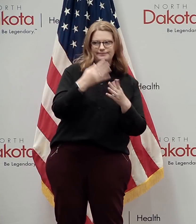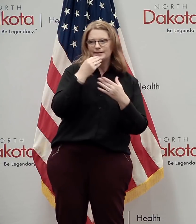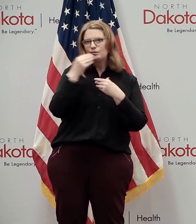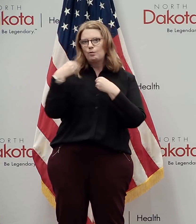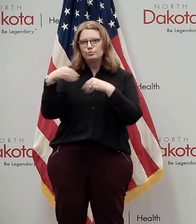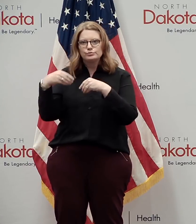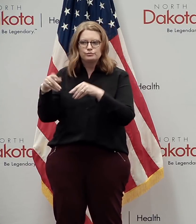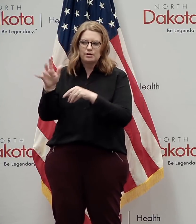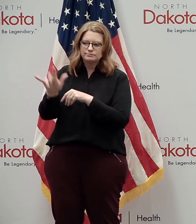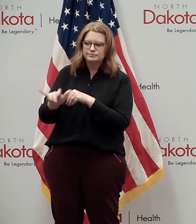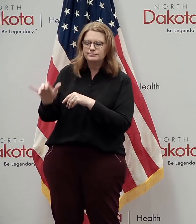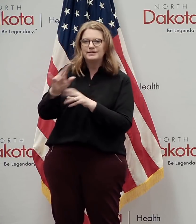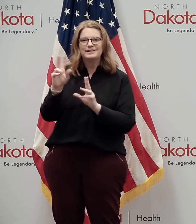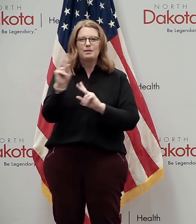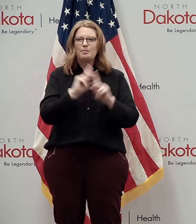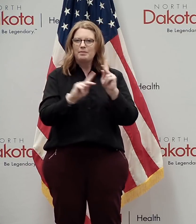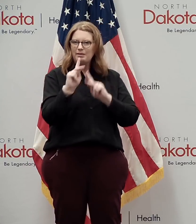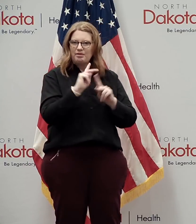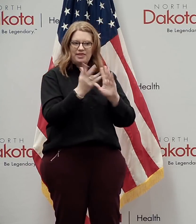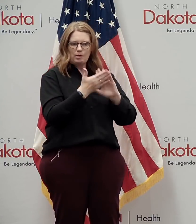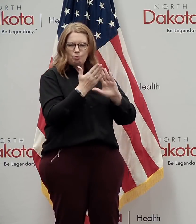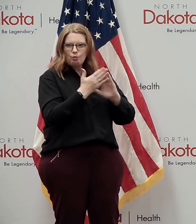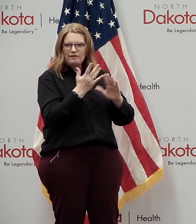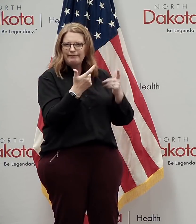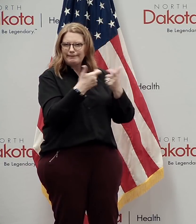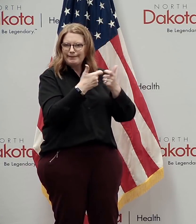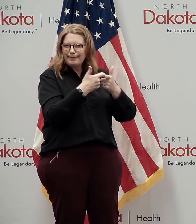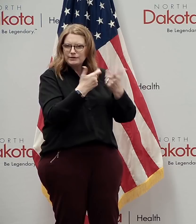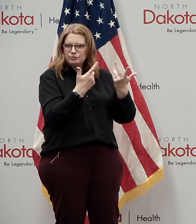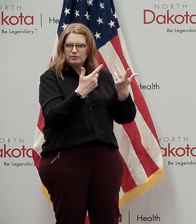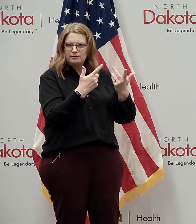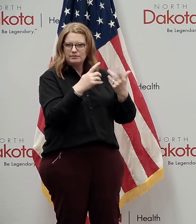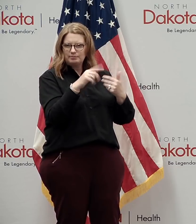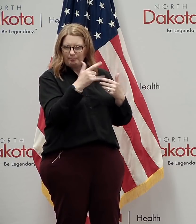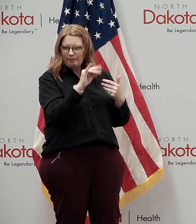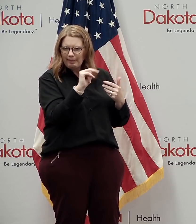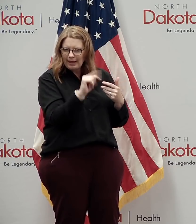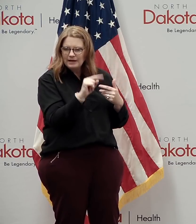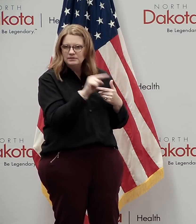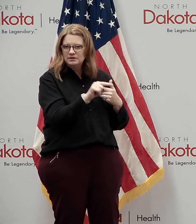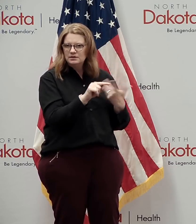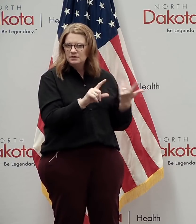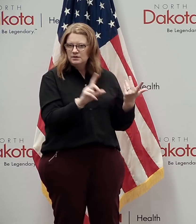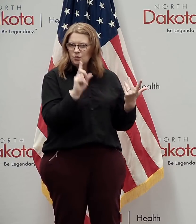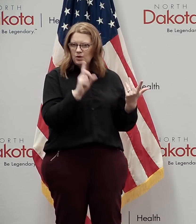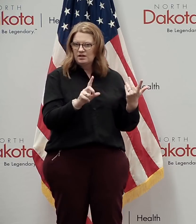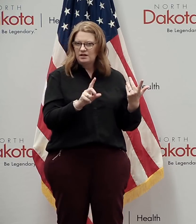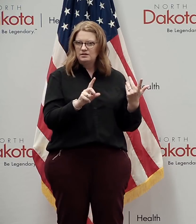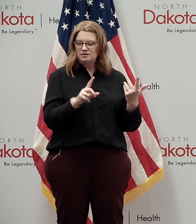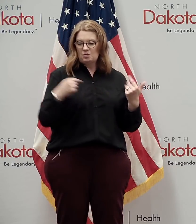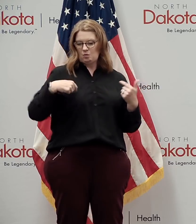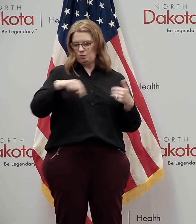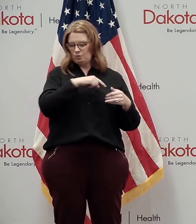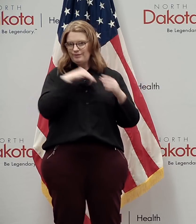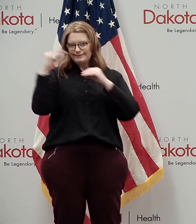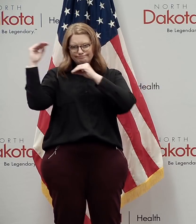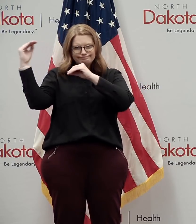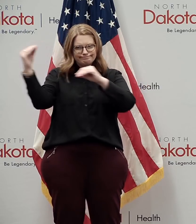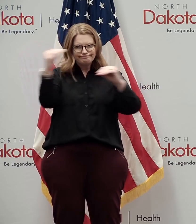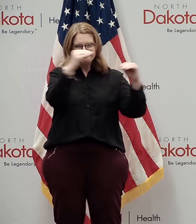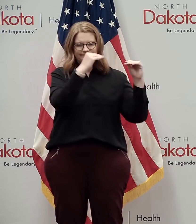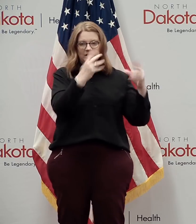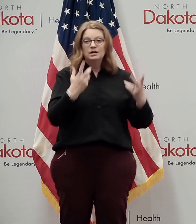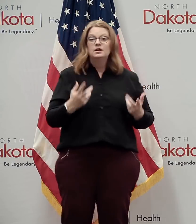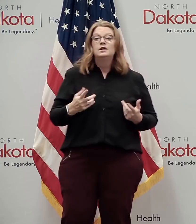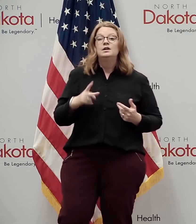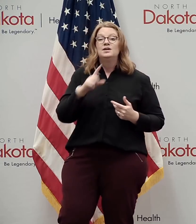people that keep the lights on at the power plants, that we've got to bring us back. And I can say this, that one of the major themes across